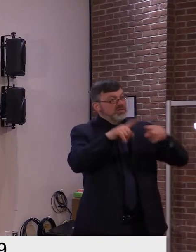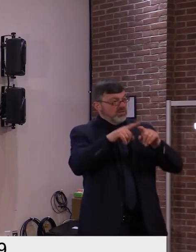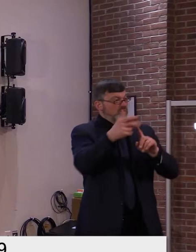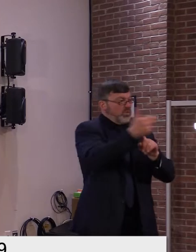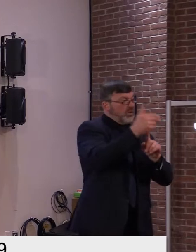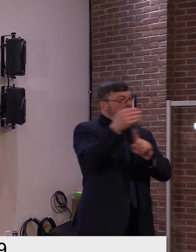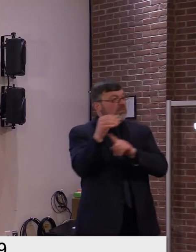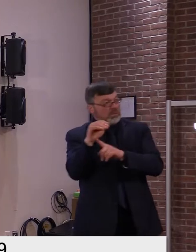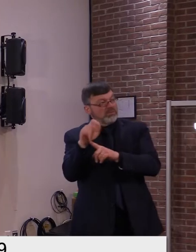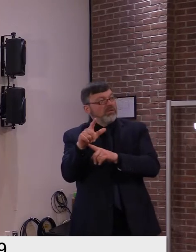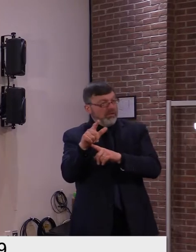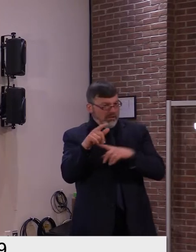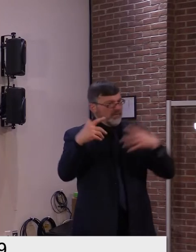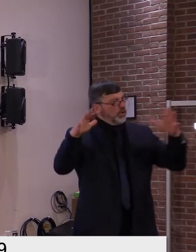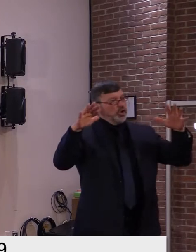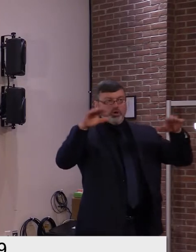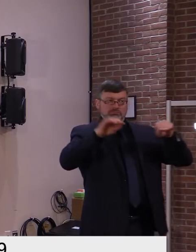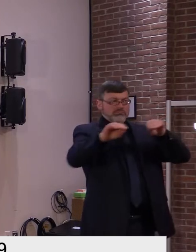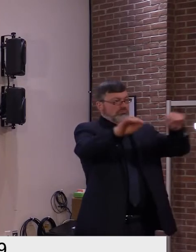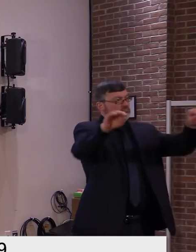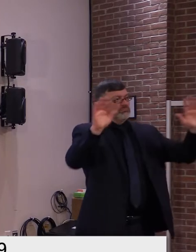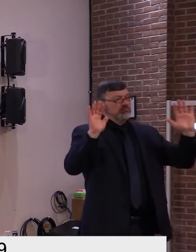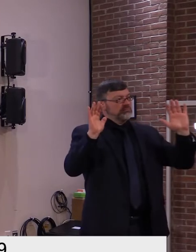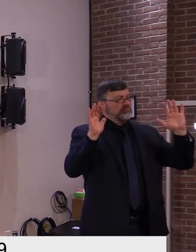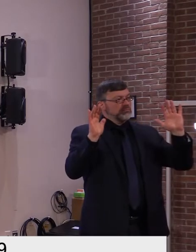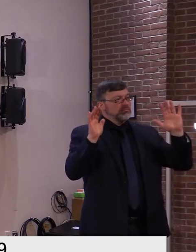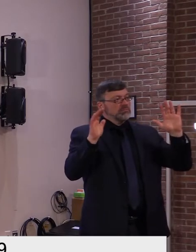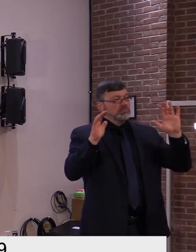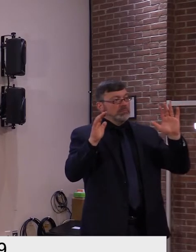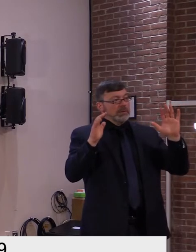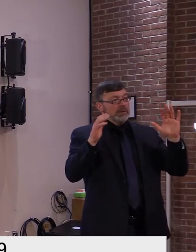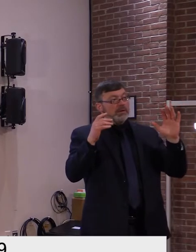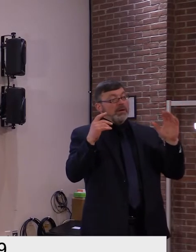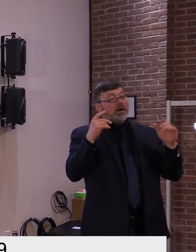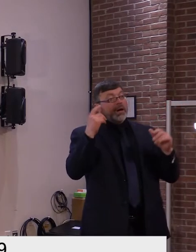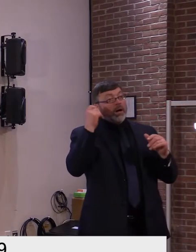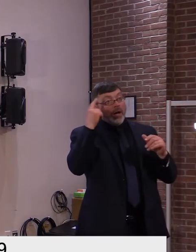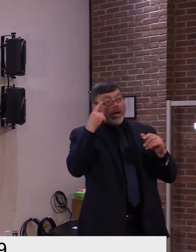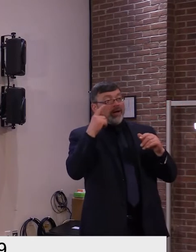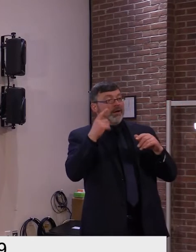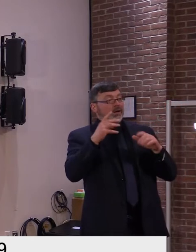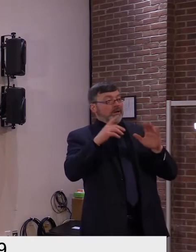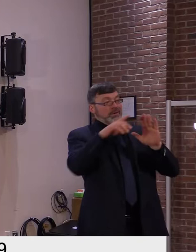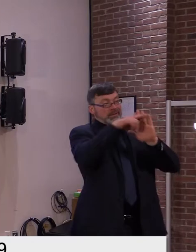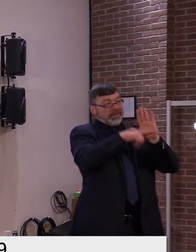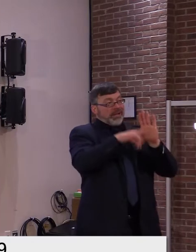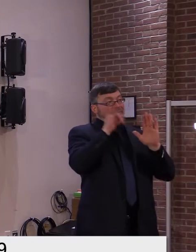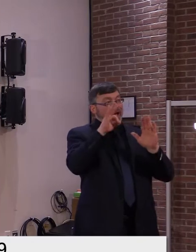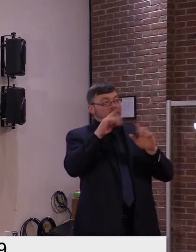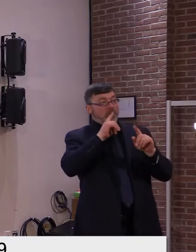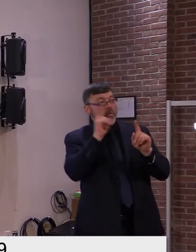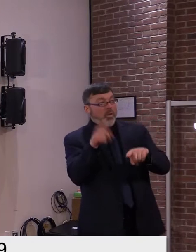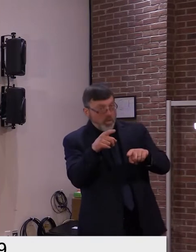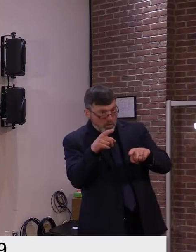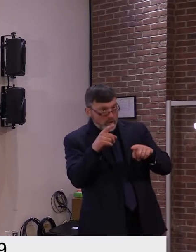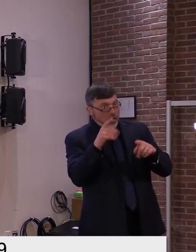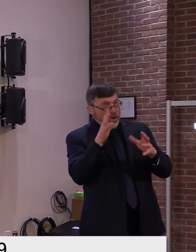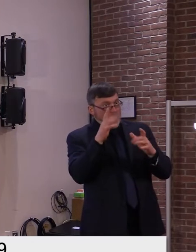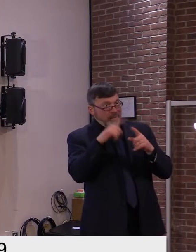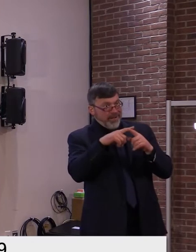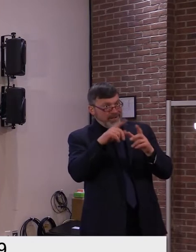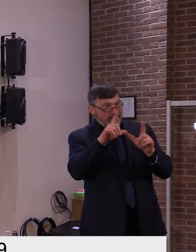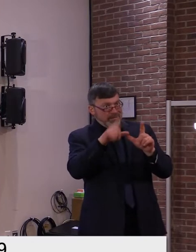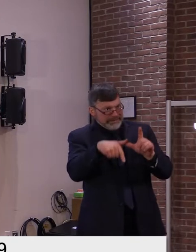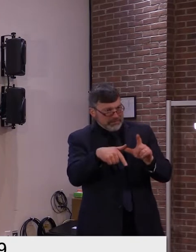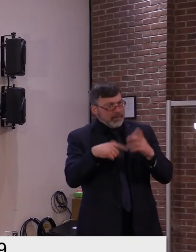emergency. We're going to have to transition to another program, and we're looking at